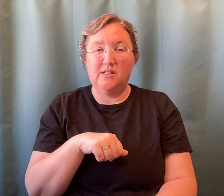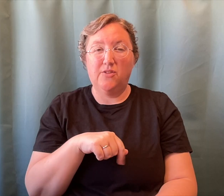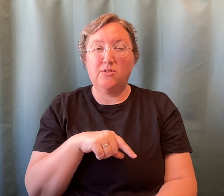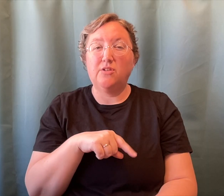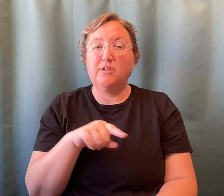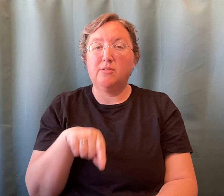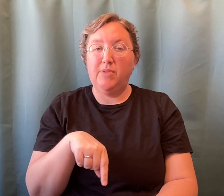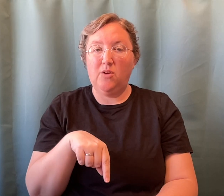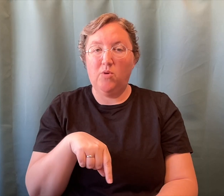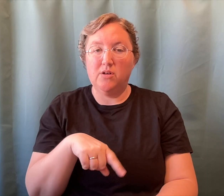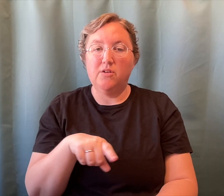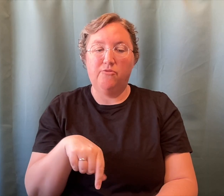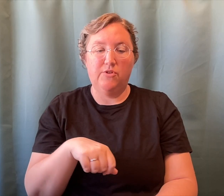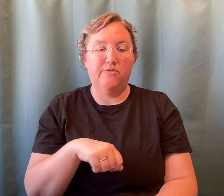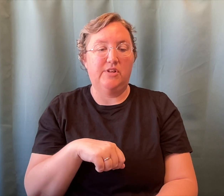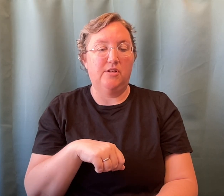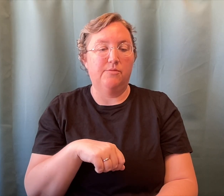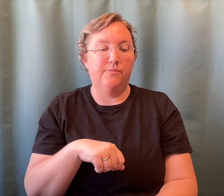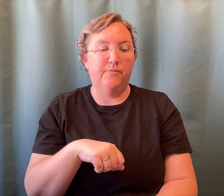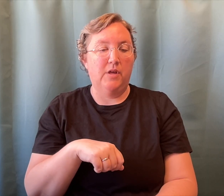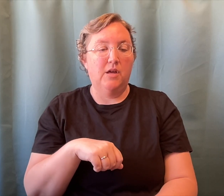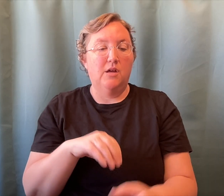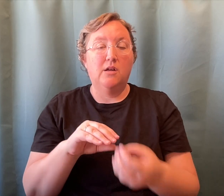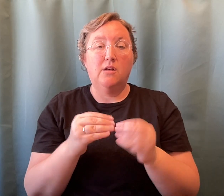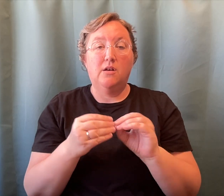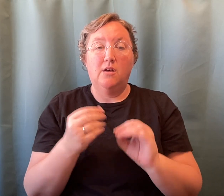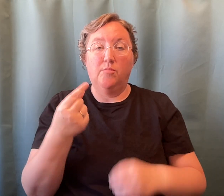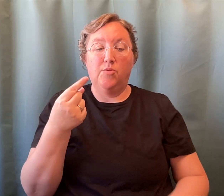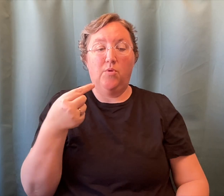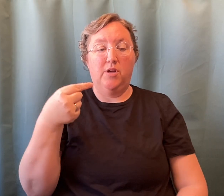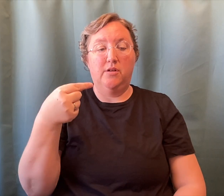others, and you'll get to pick one for your video. Number 1.